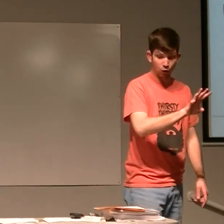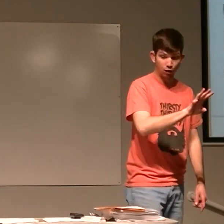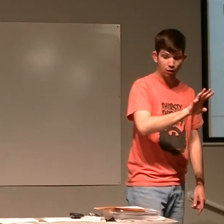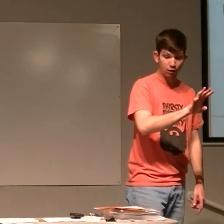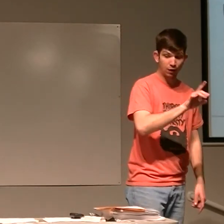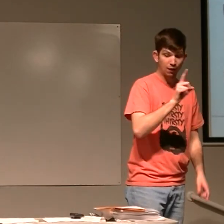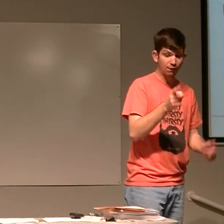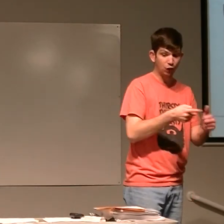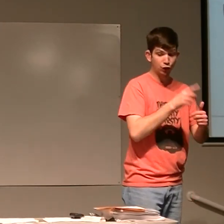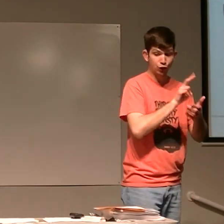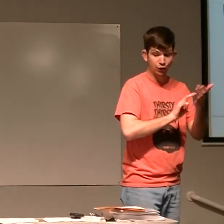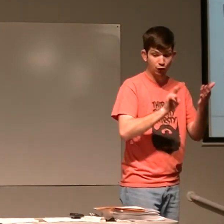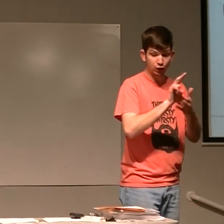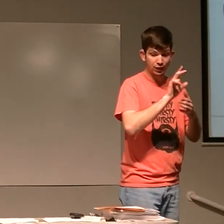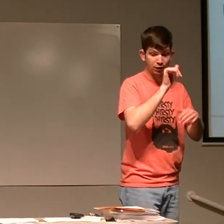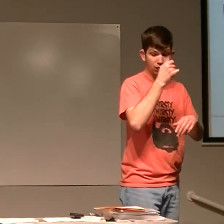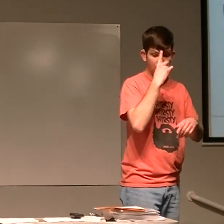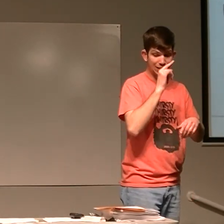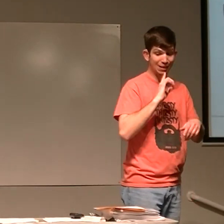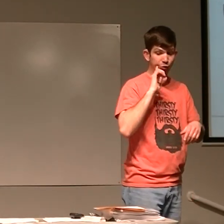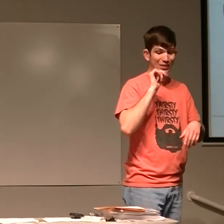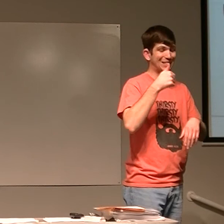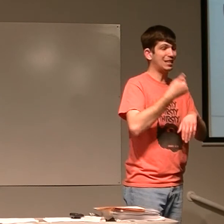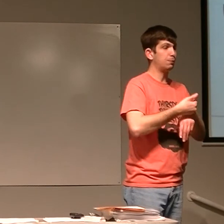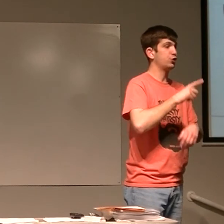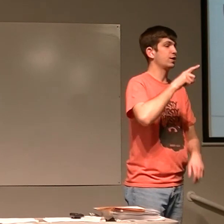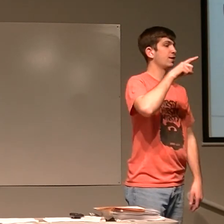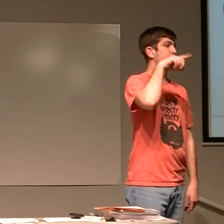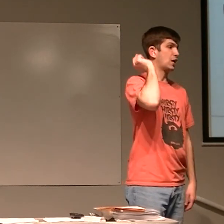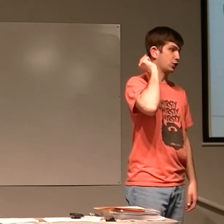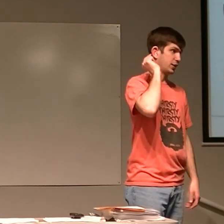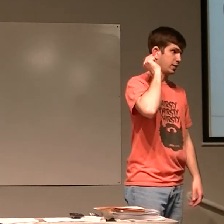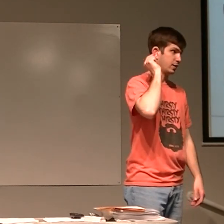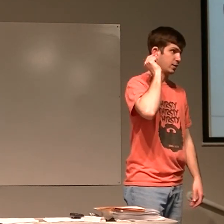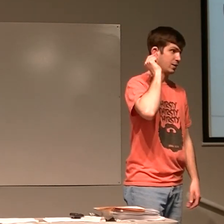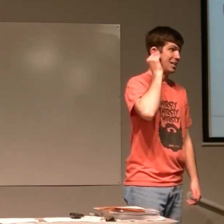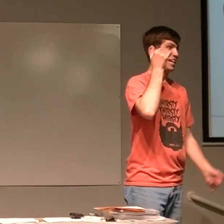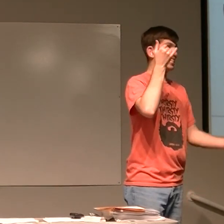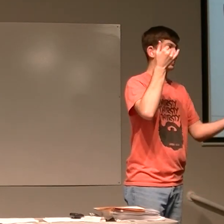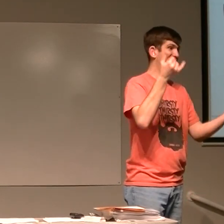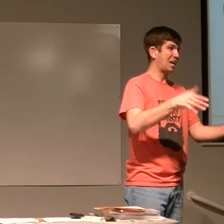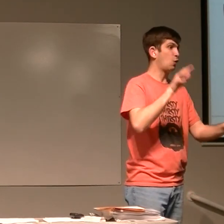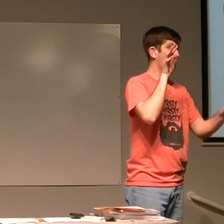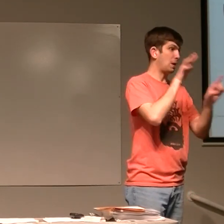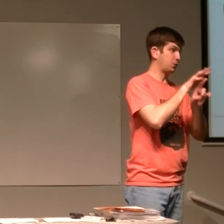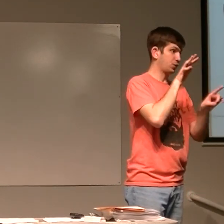1864, the first university for the deaf was established in Gallaudet. And it's now popular.